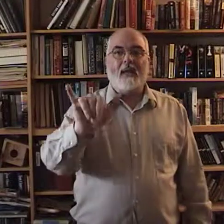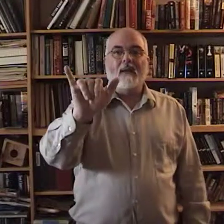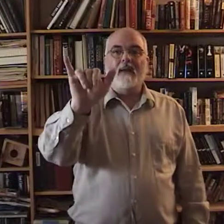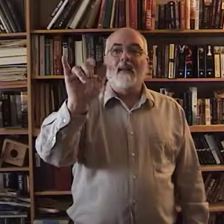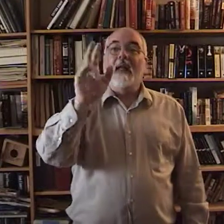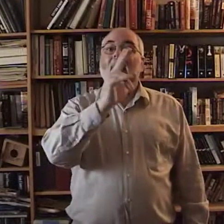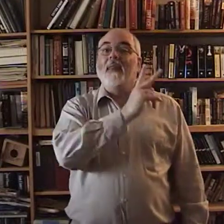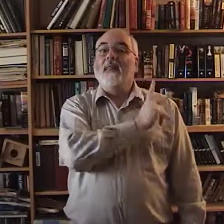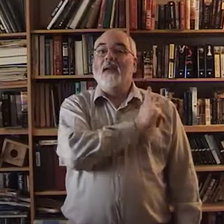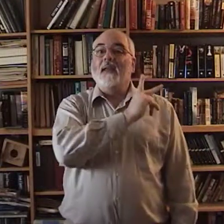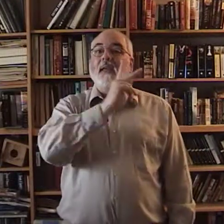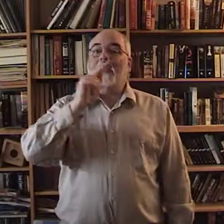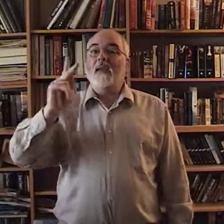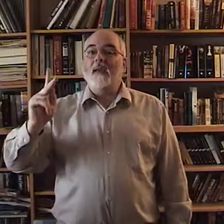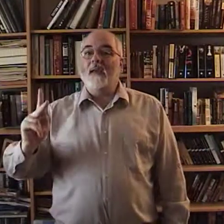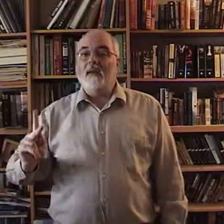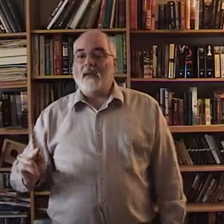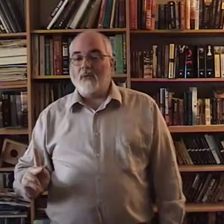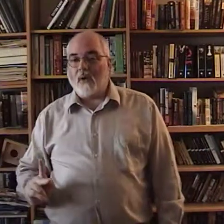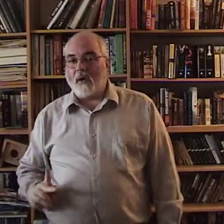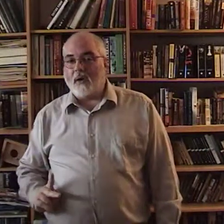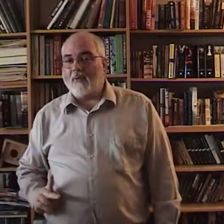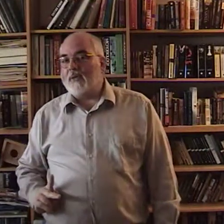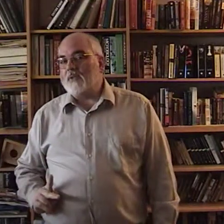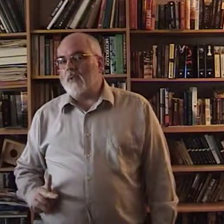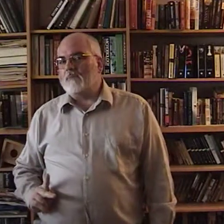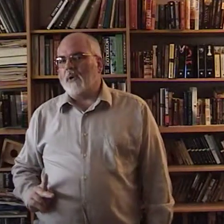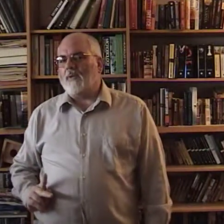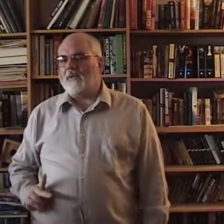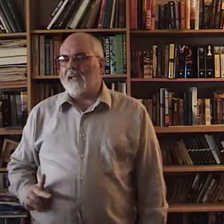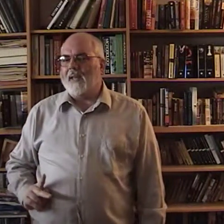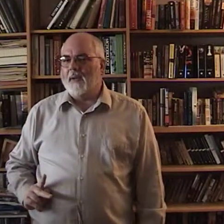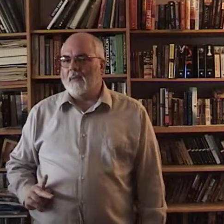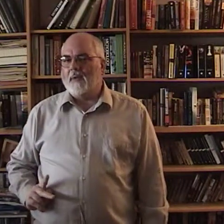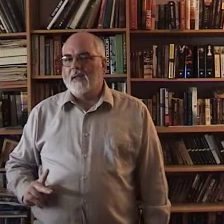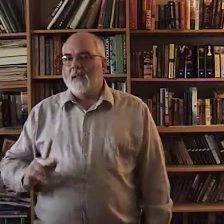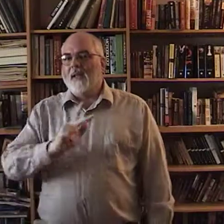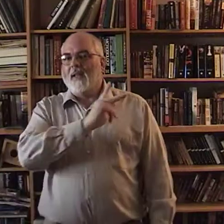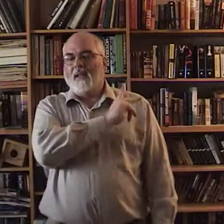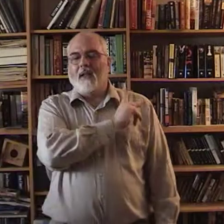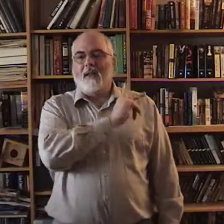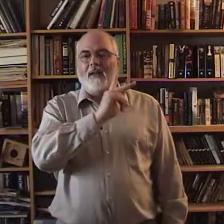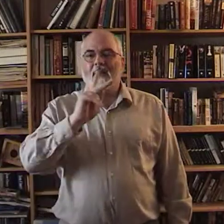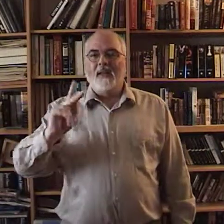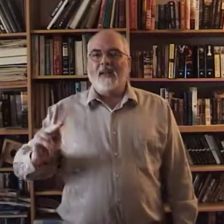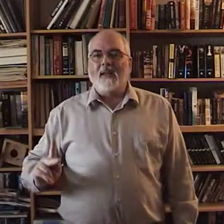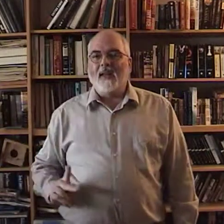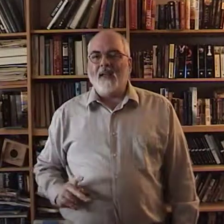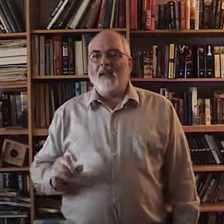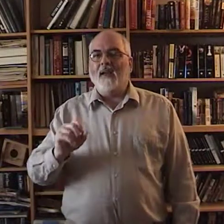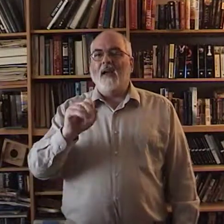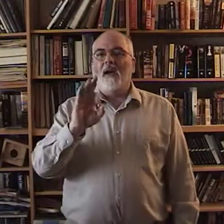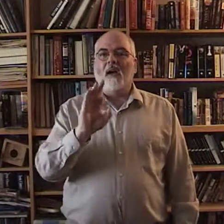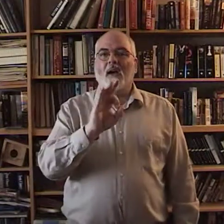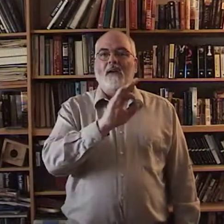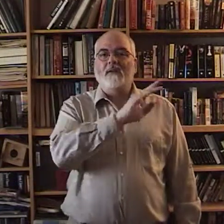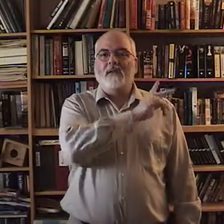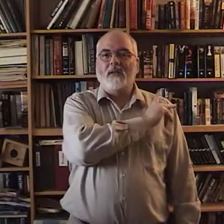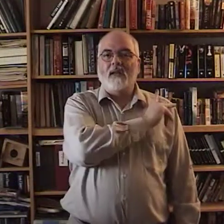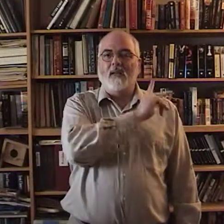Yet, the king, we already did that one, part of his kingdom, the King of